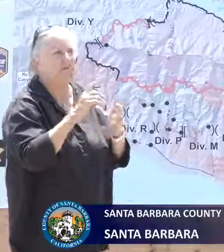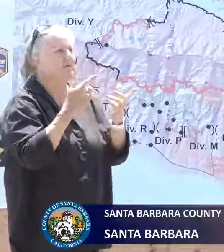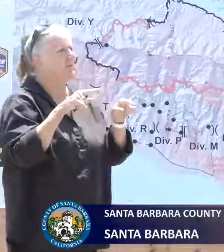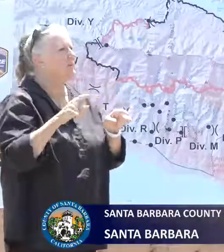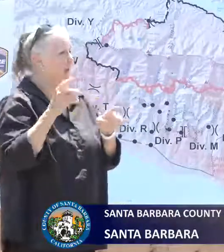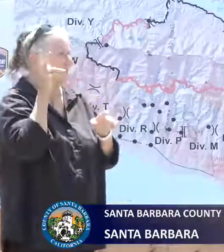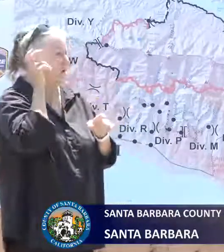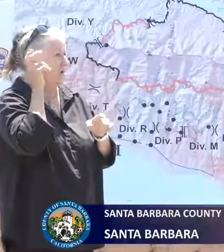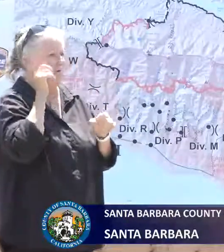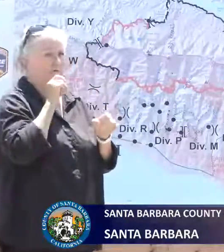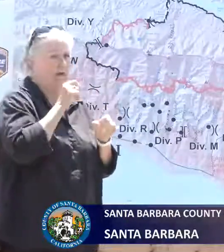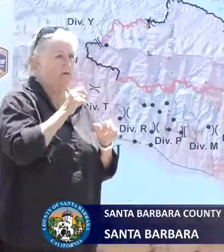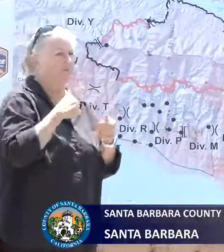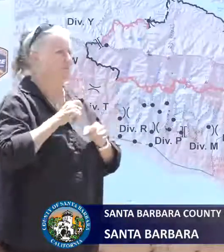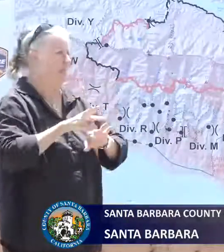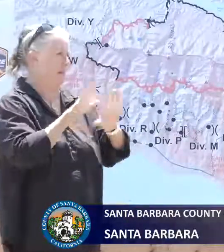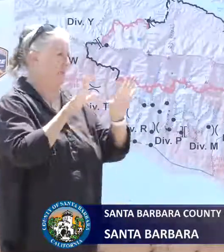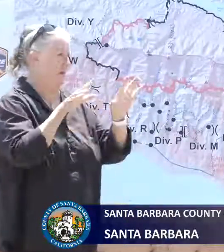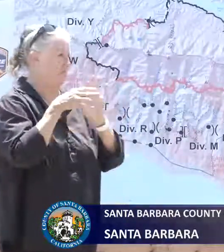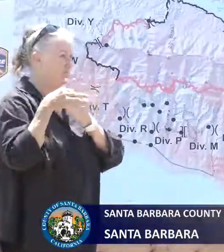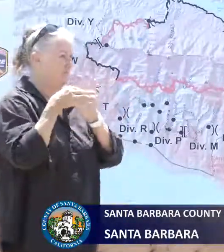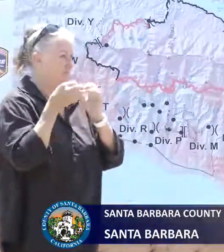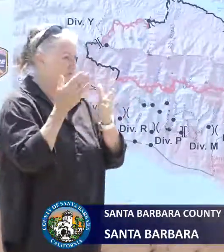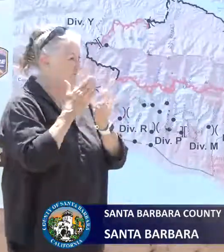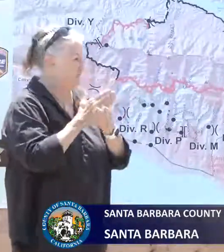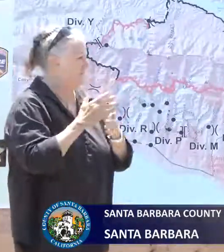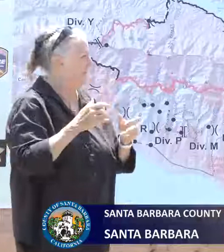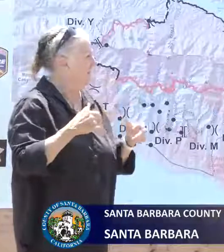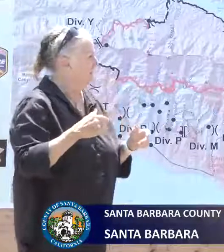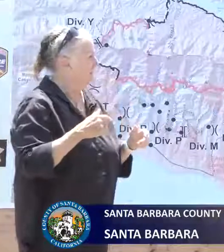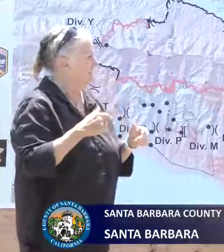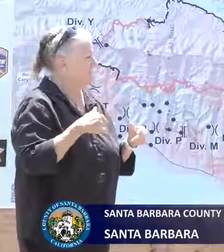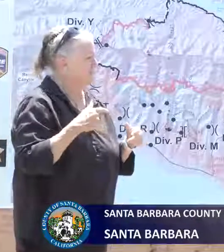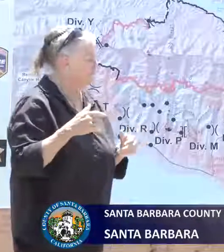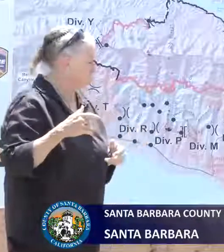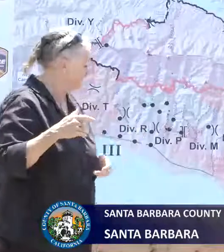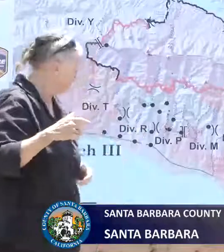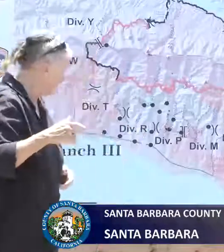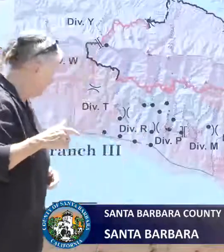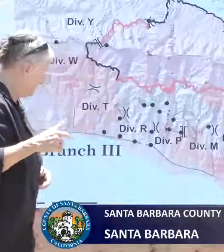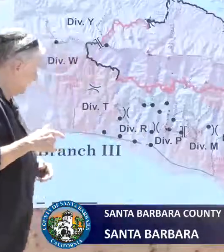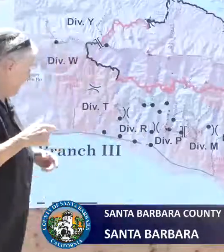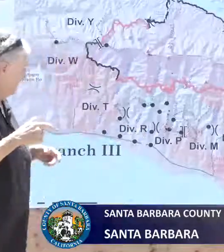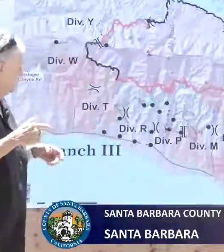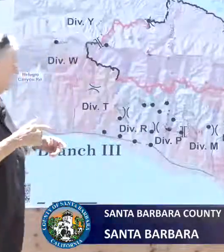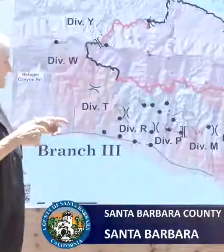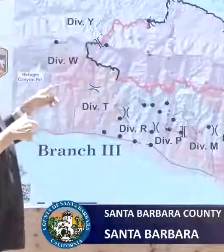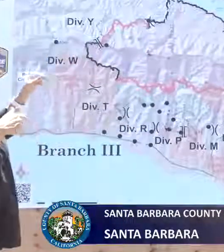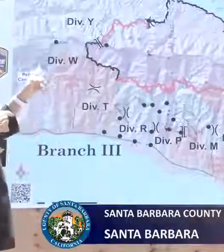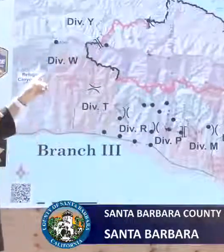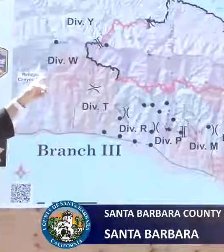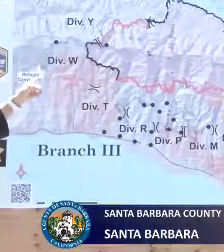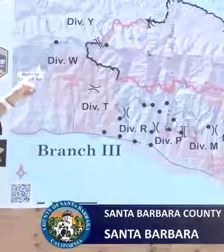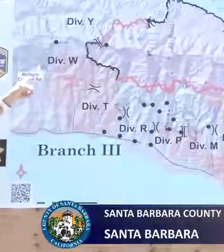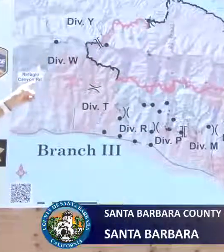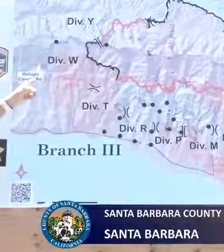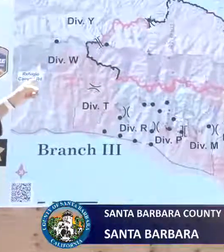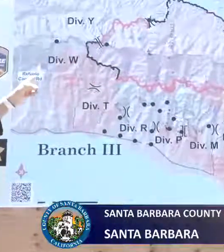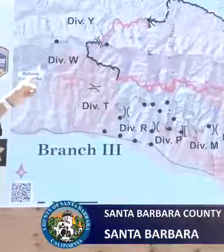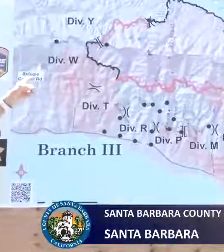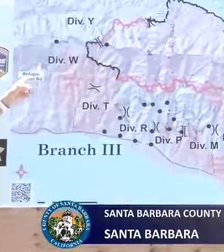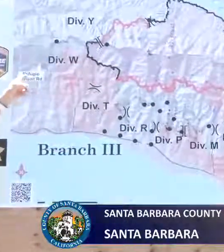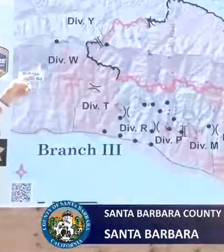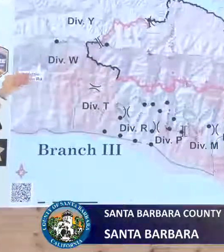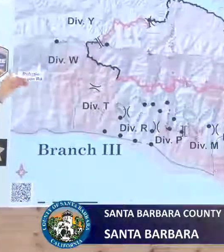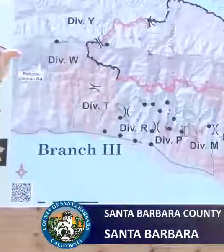or not to try to clarify any rumors. So turn around and point to the map here, and I'll try to keep the microphone so you can hear it. Up